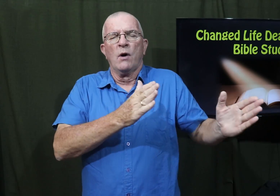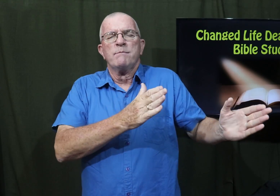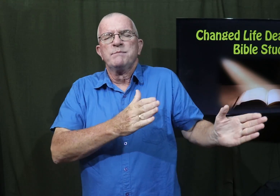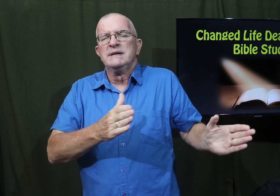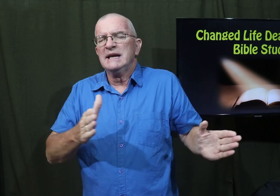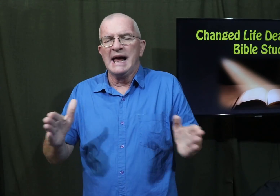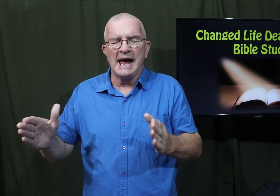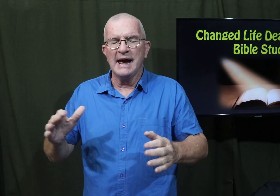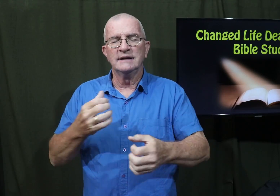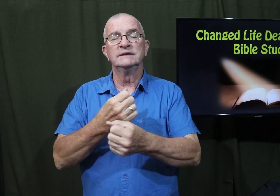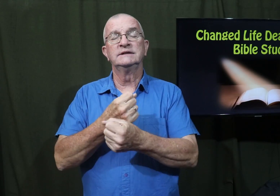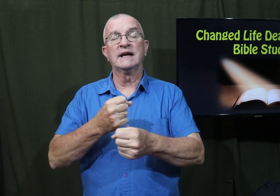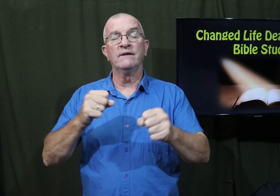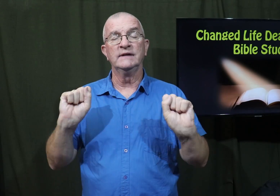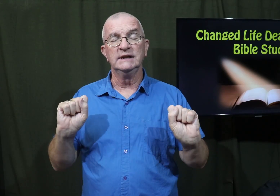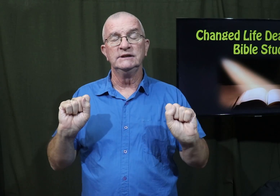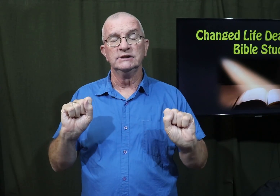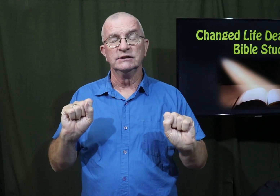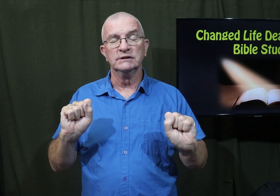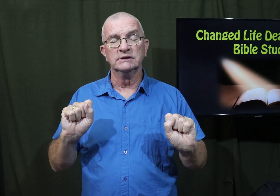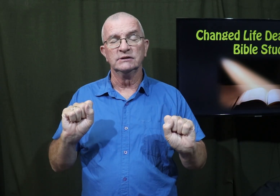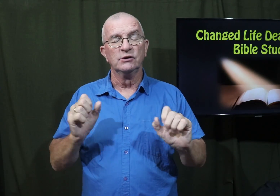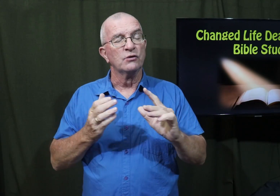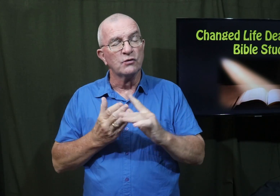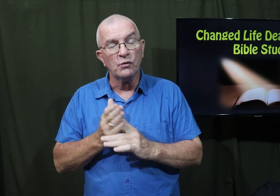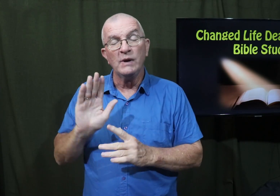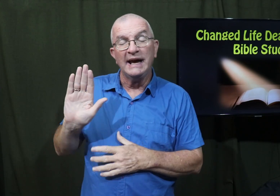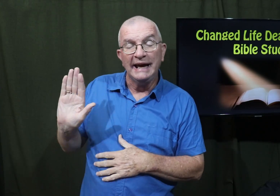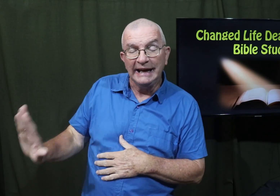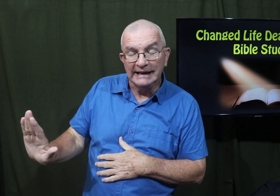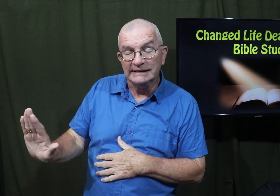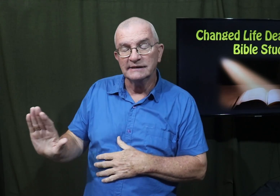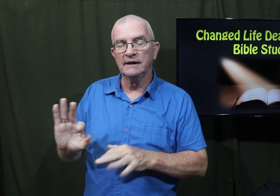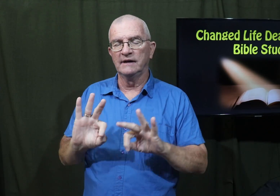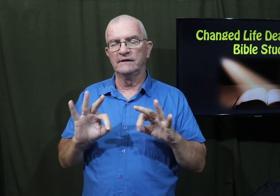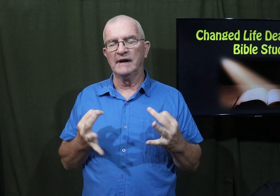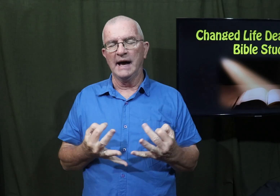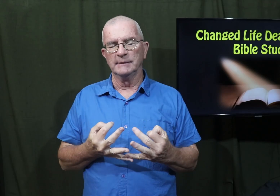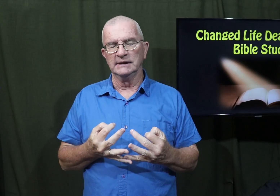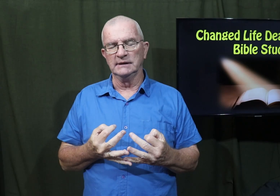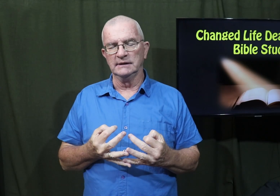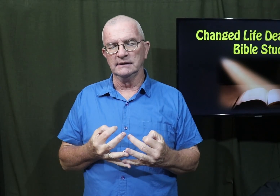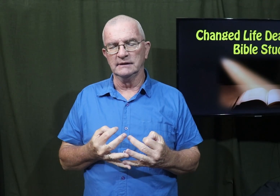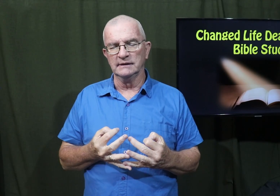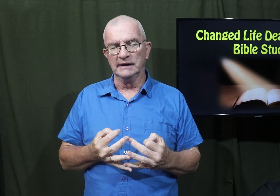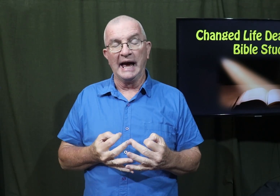see your wonderful plan of salvation through his family